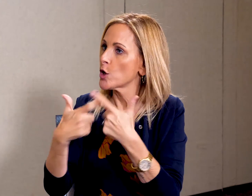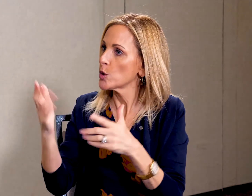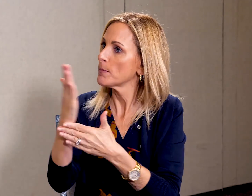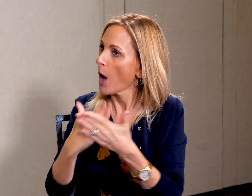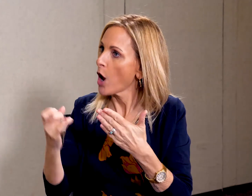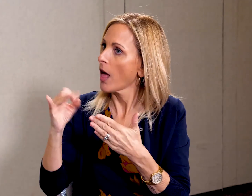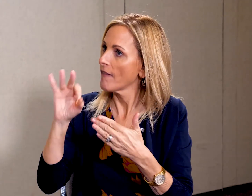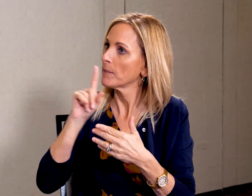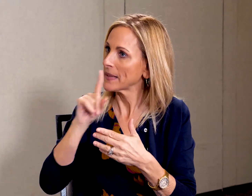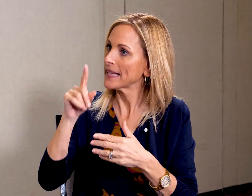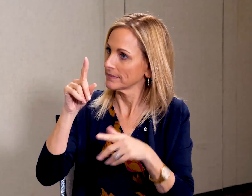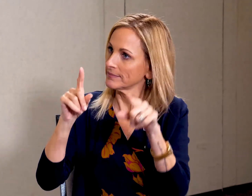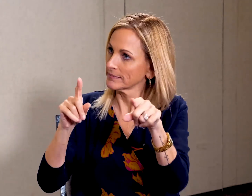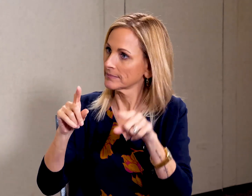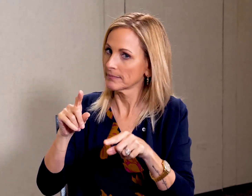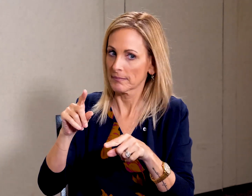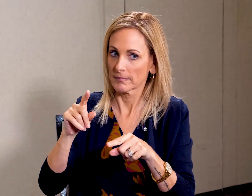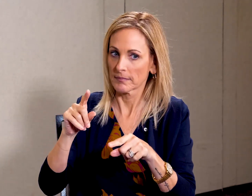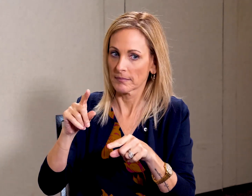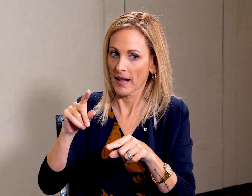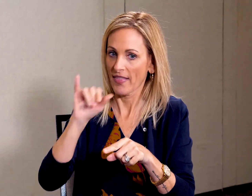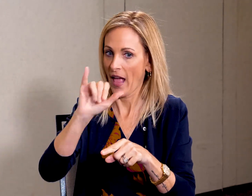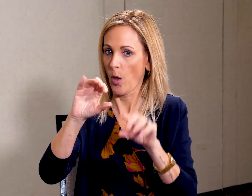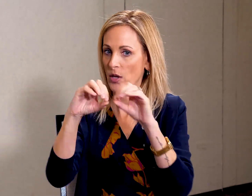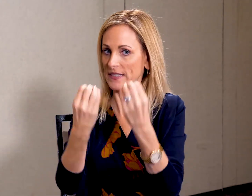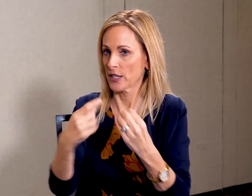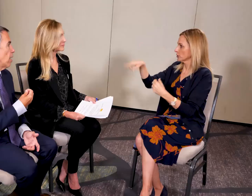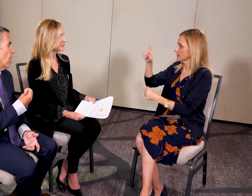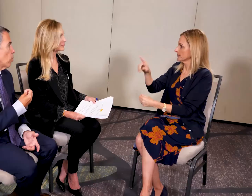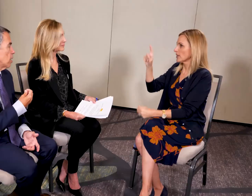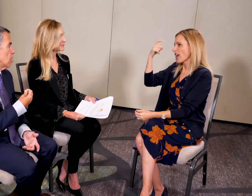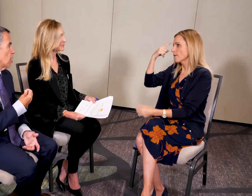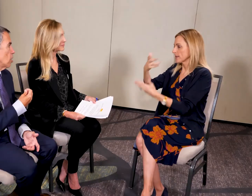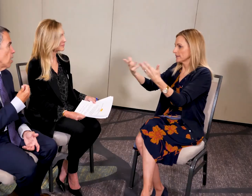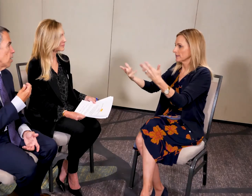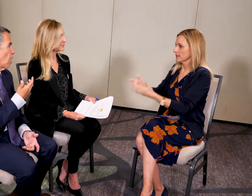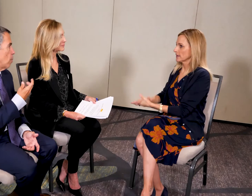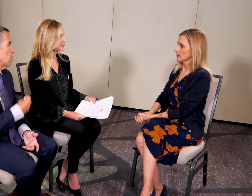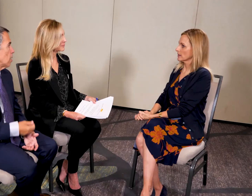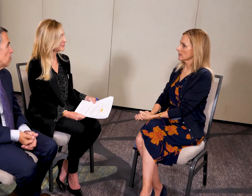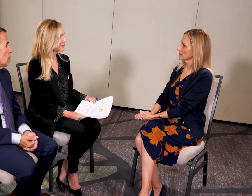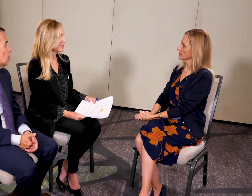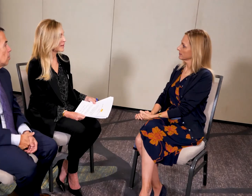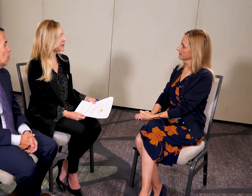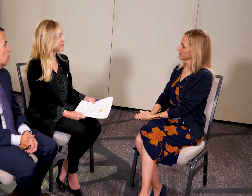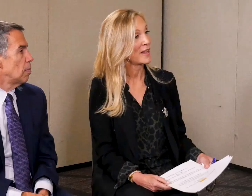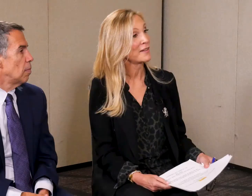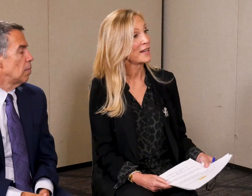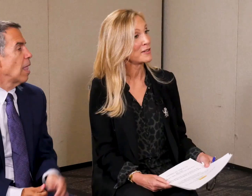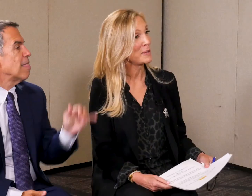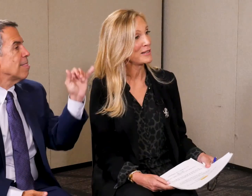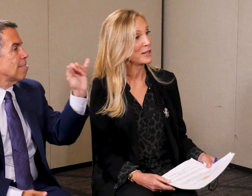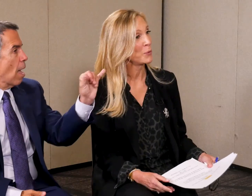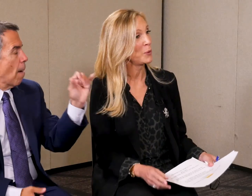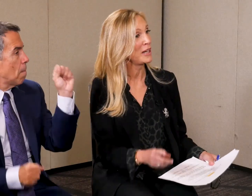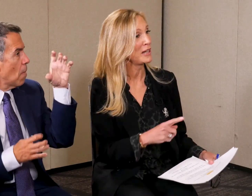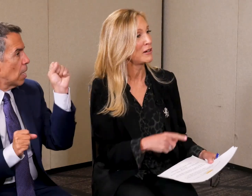battlefields, but they are a huge part of defending Israel and that organization, the government. That's